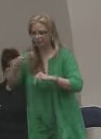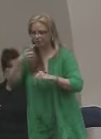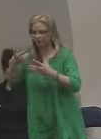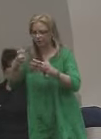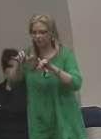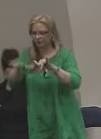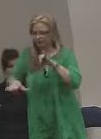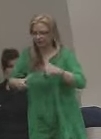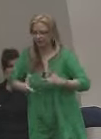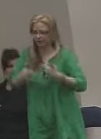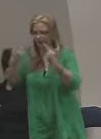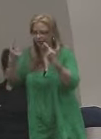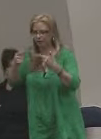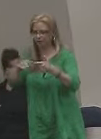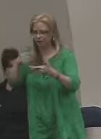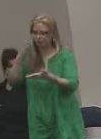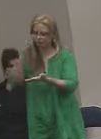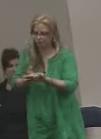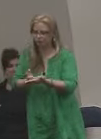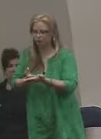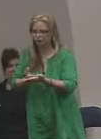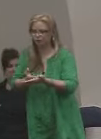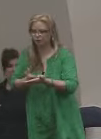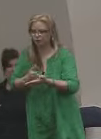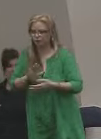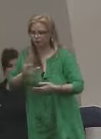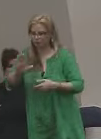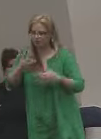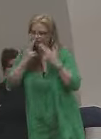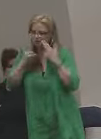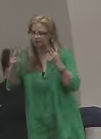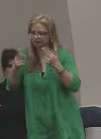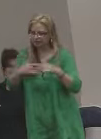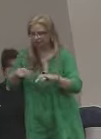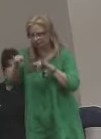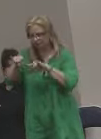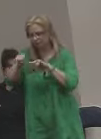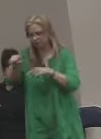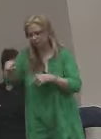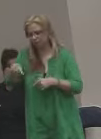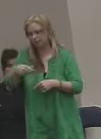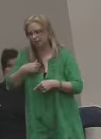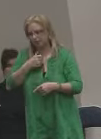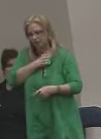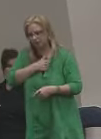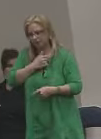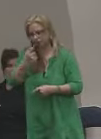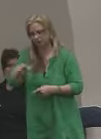stay alive in order to prove your innocence? I mocked you, and I apologize for that.